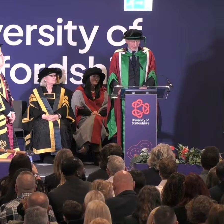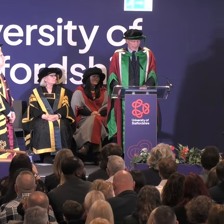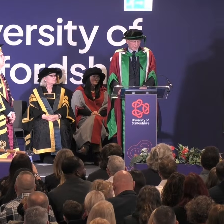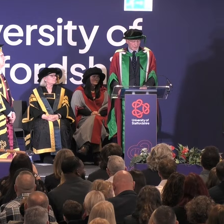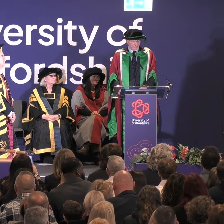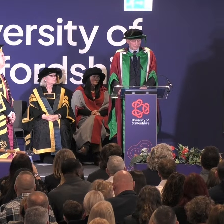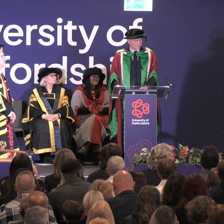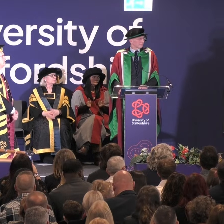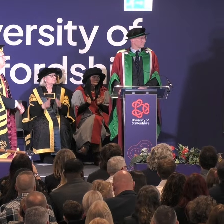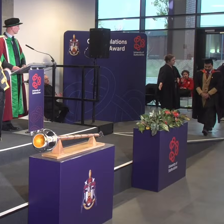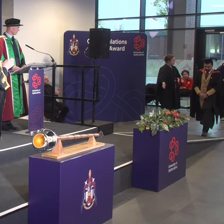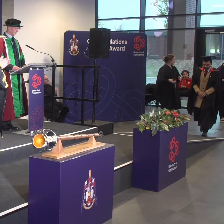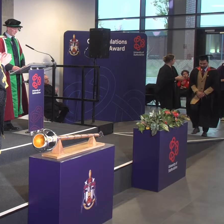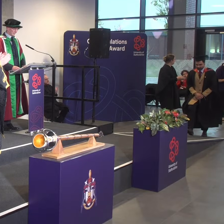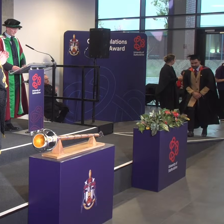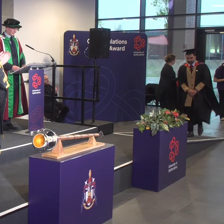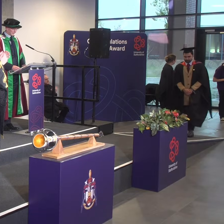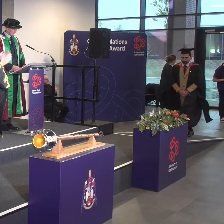Syed Hassan.